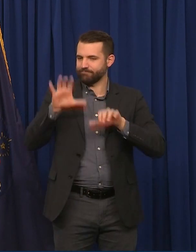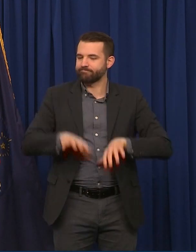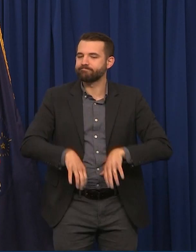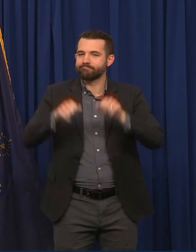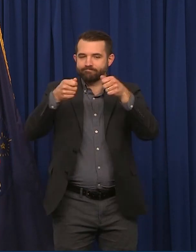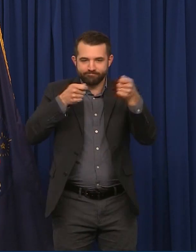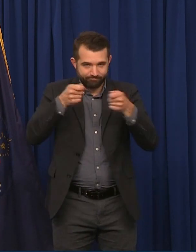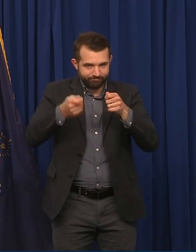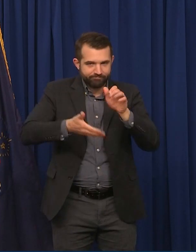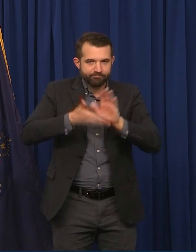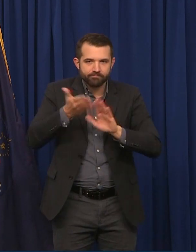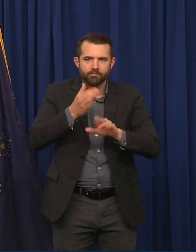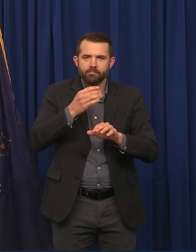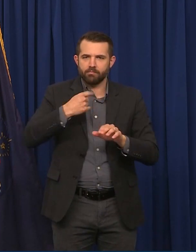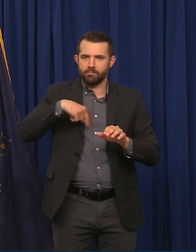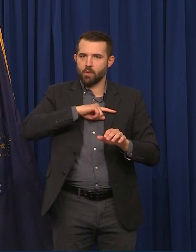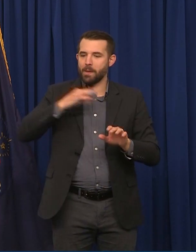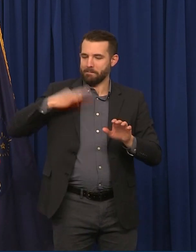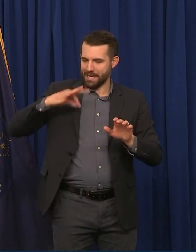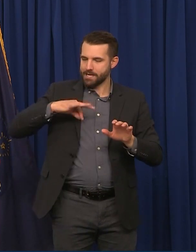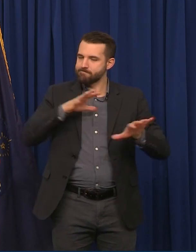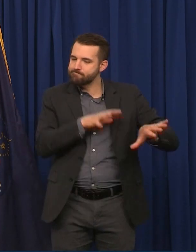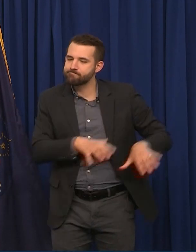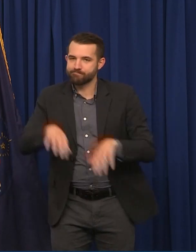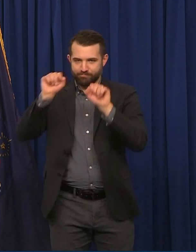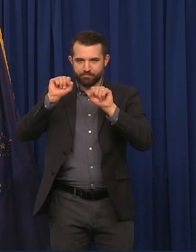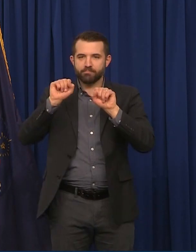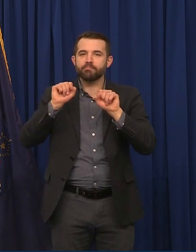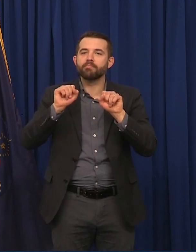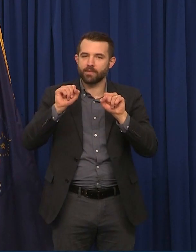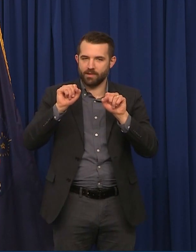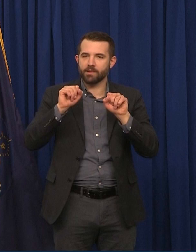We are the ones who are writing the script right now.